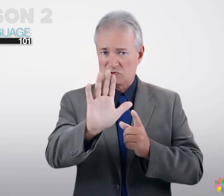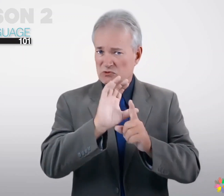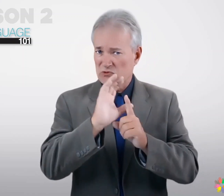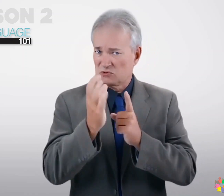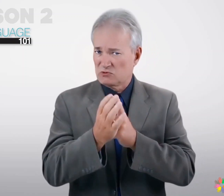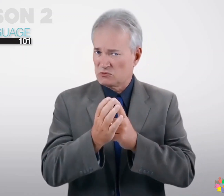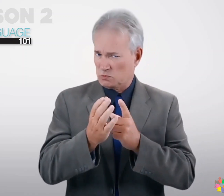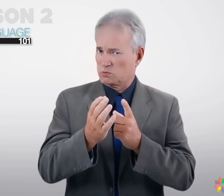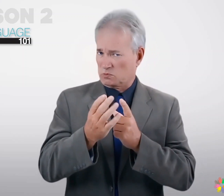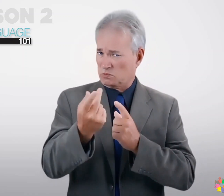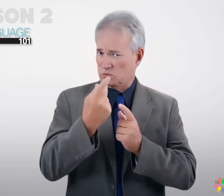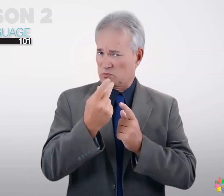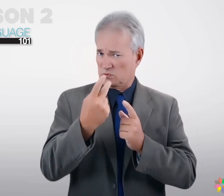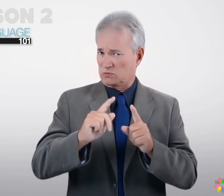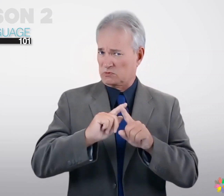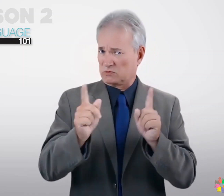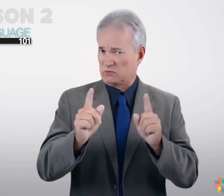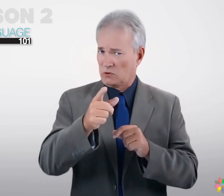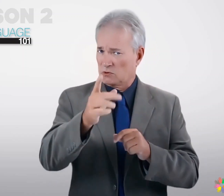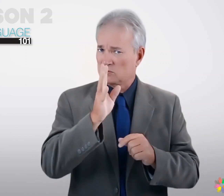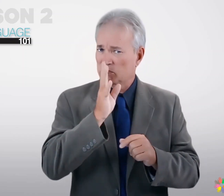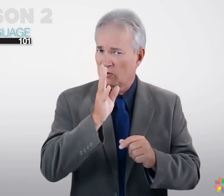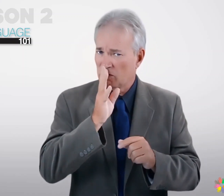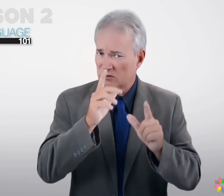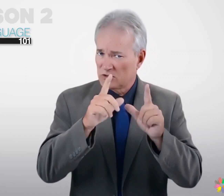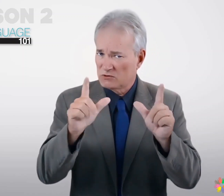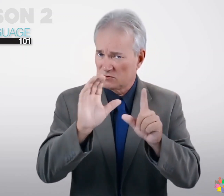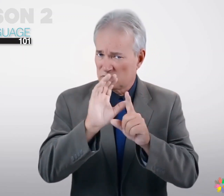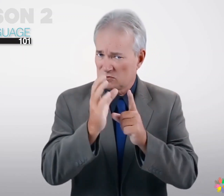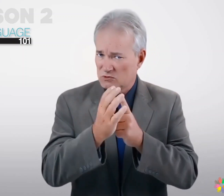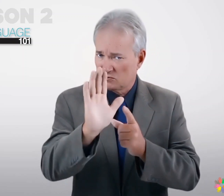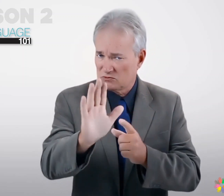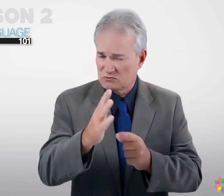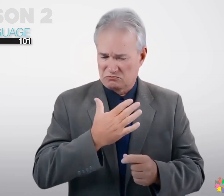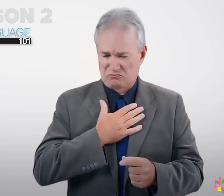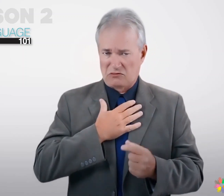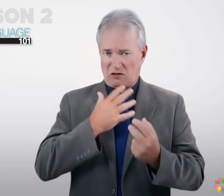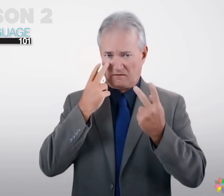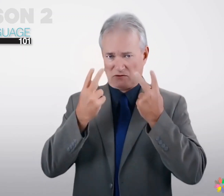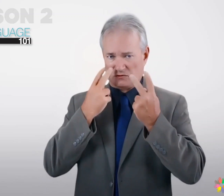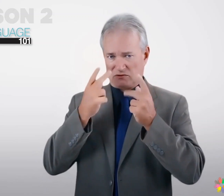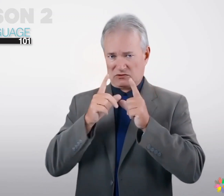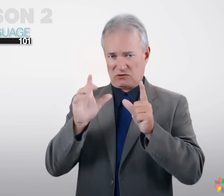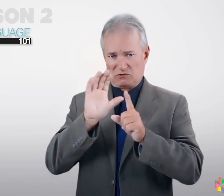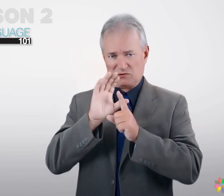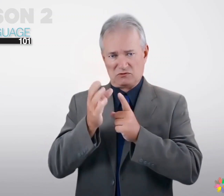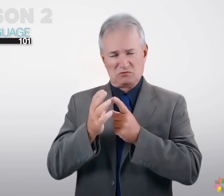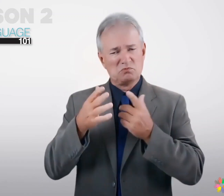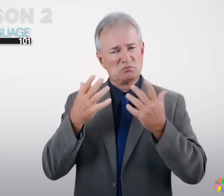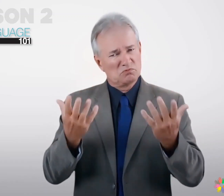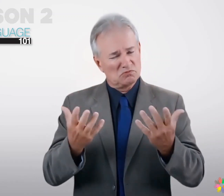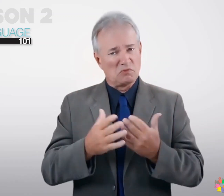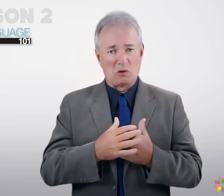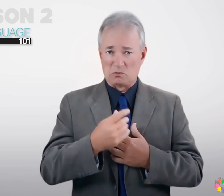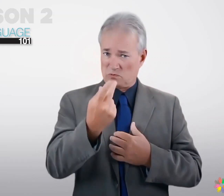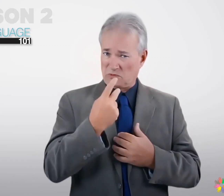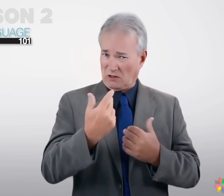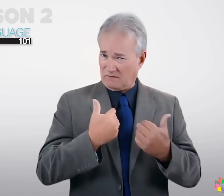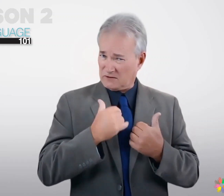normal. We have a culture just like you do. Of course, your culture's focused around spoken language, mine's